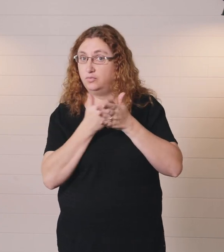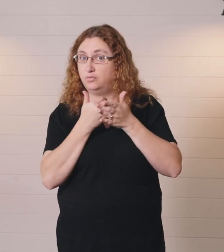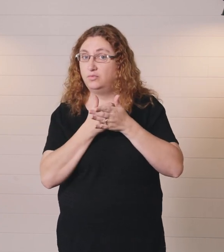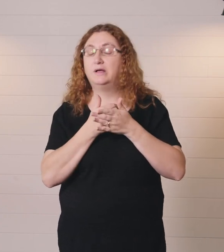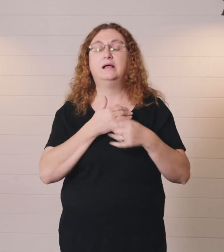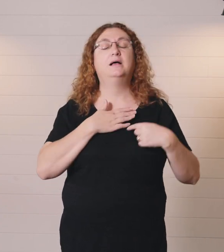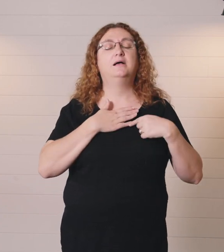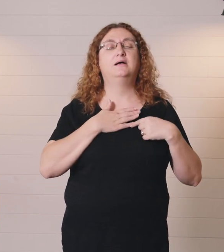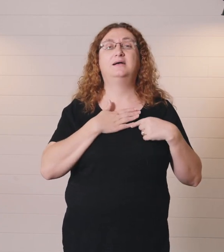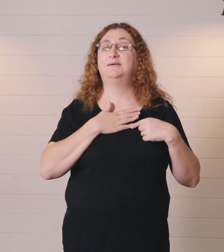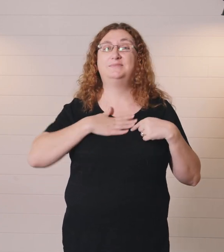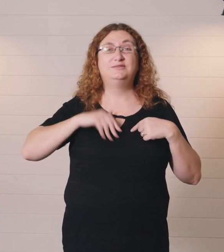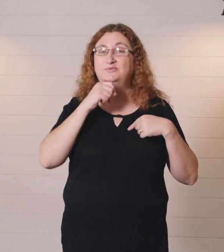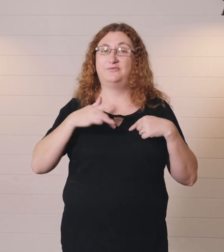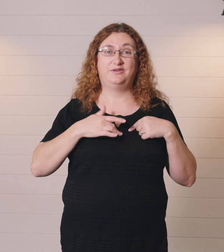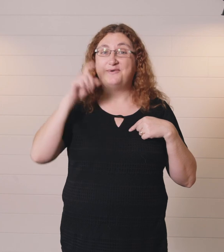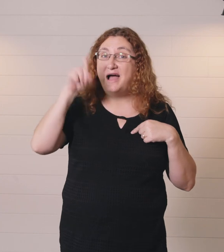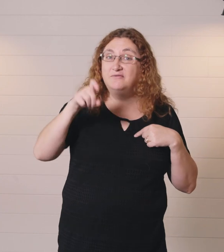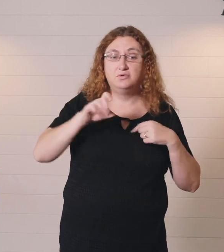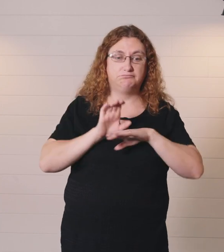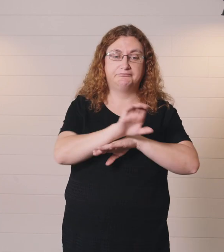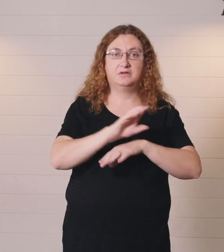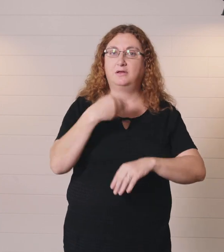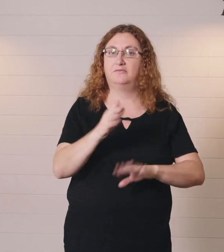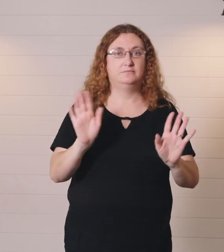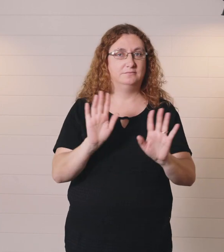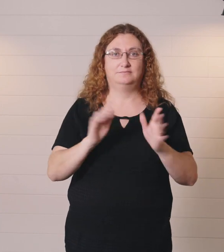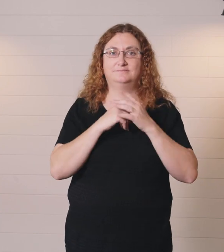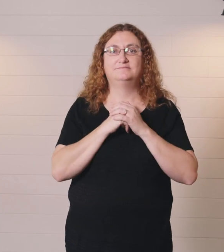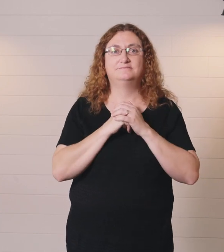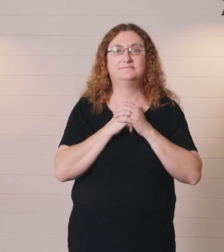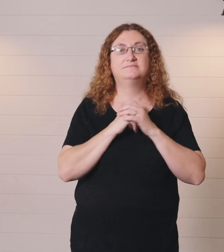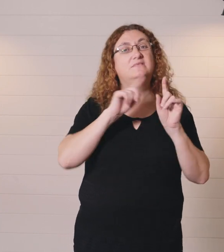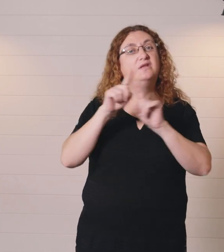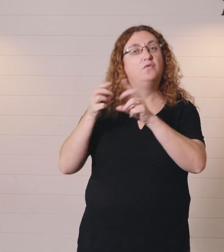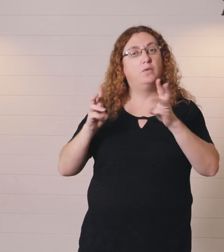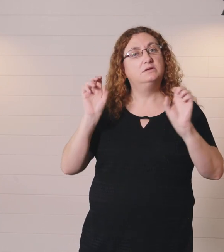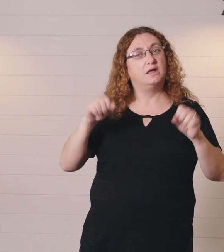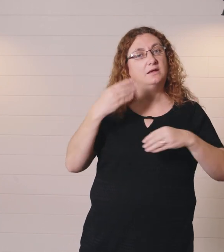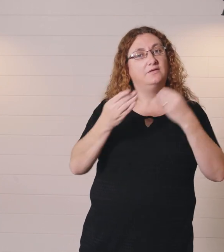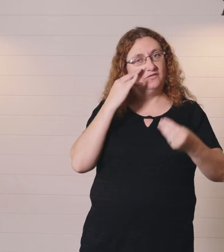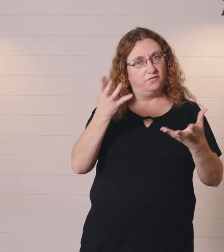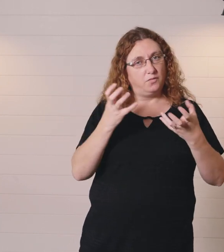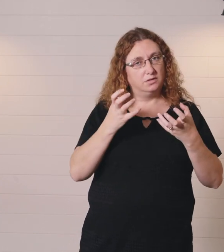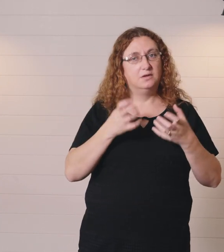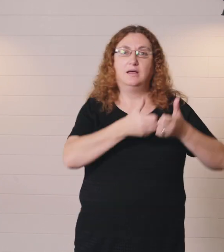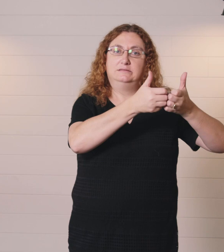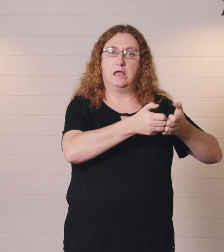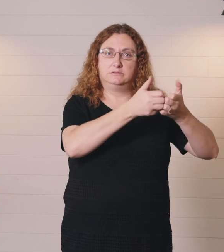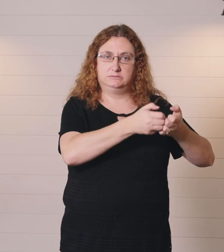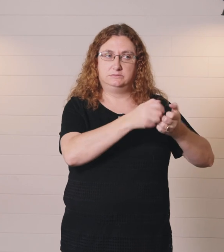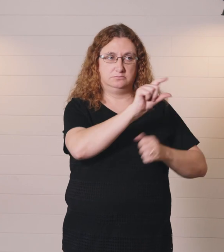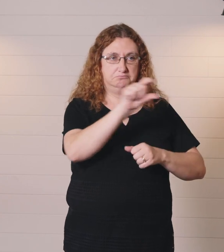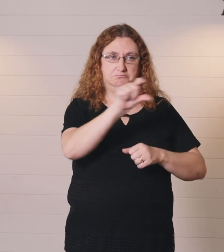new to Northview, please feel under no obligation at all to give. There's a number of different ways that you can give to Northview. One is you can text